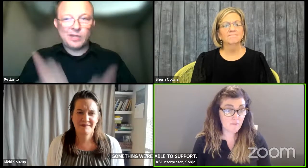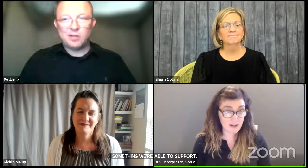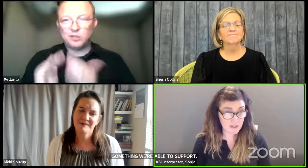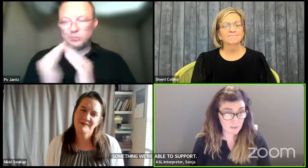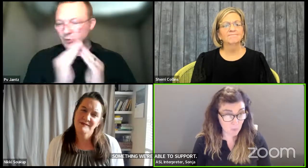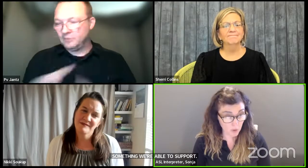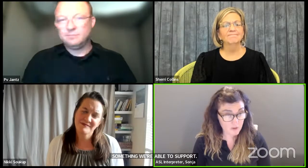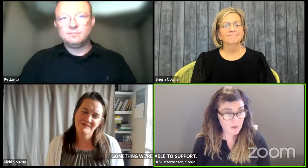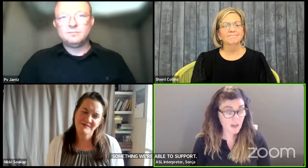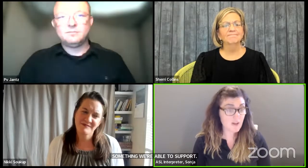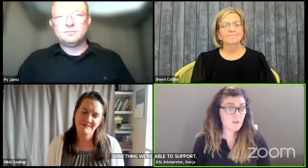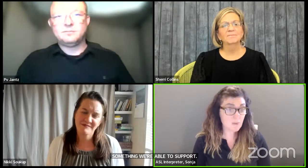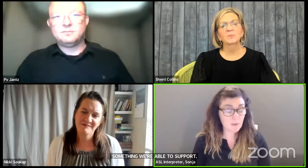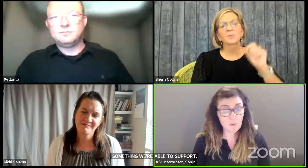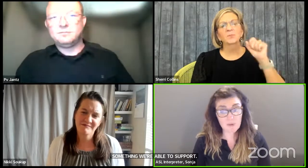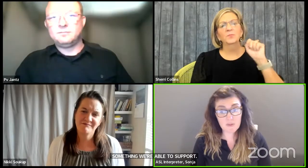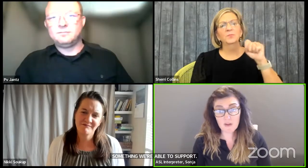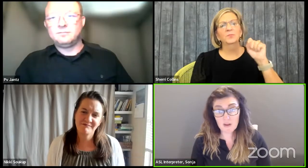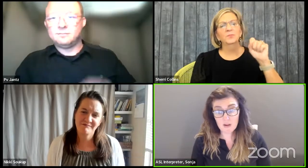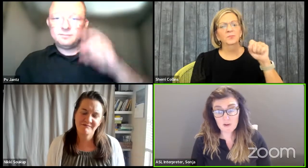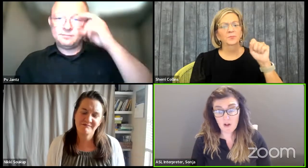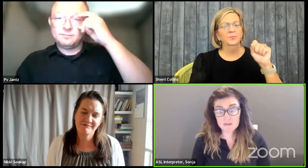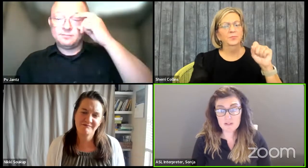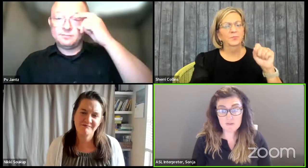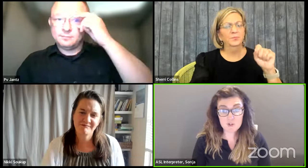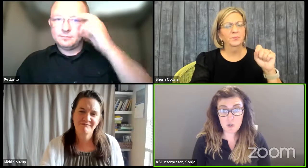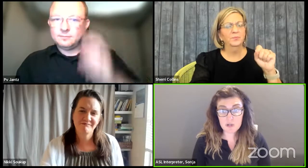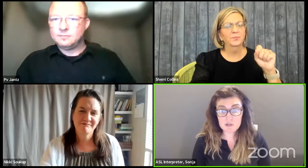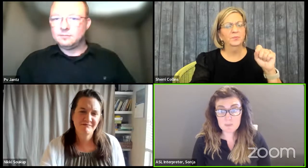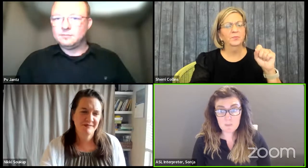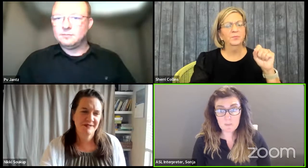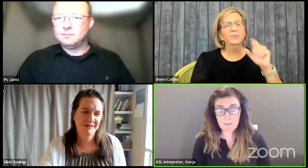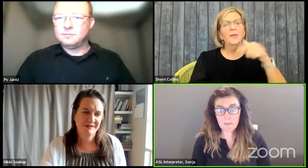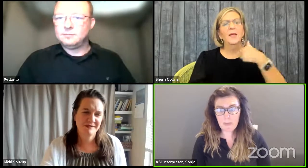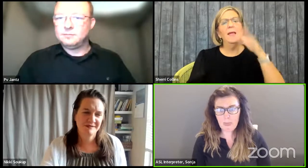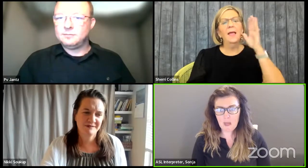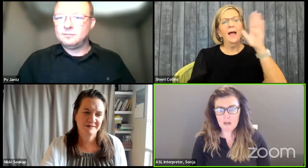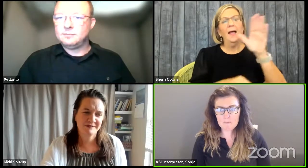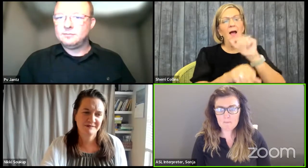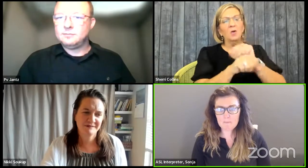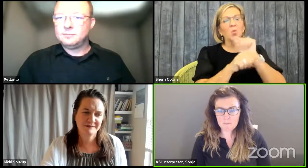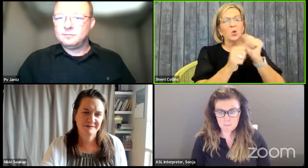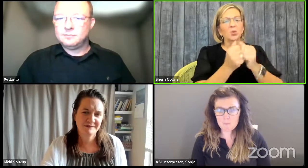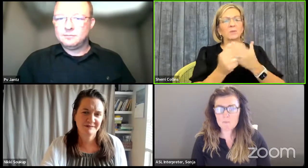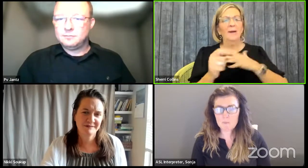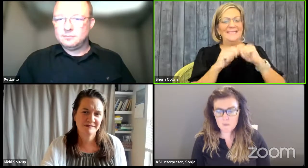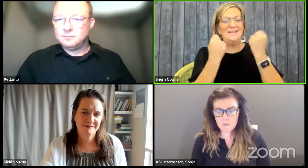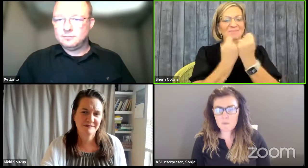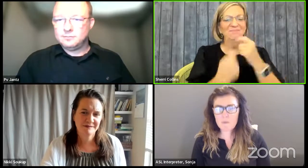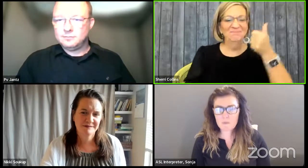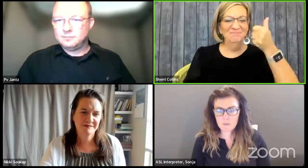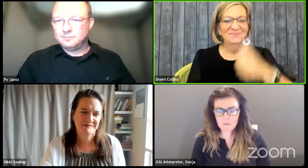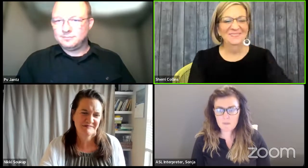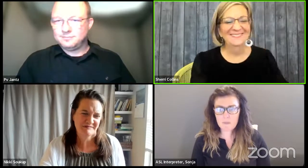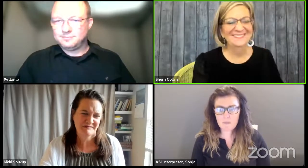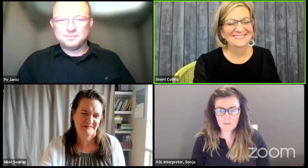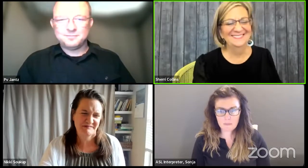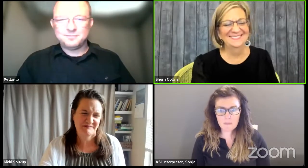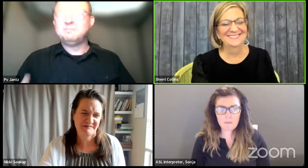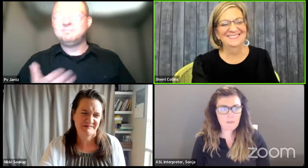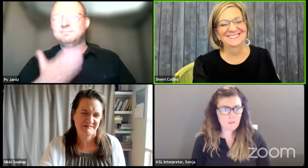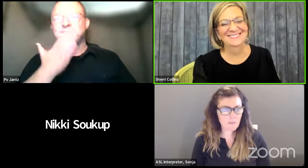do find it important to people with hearing loss and a vision loss. I will work with my team.